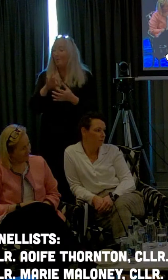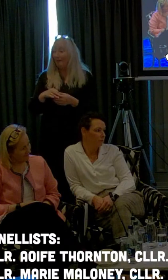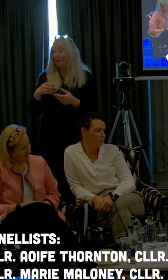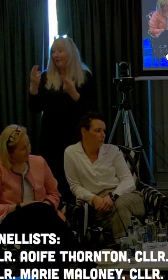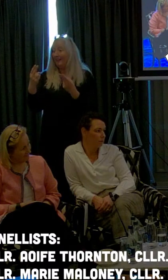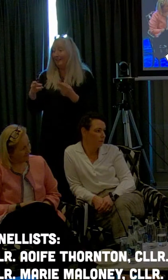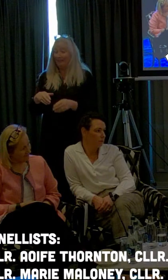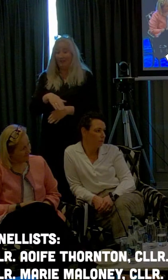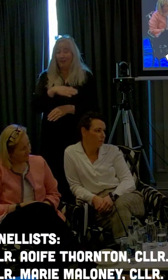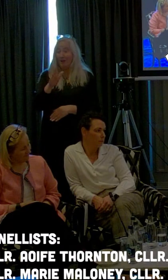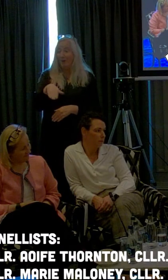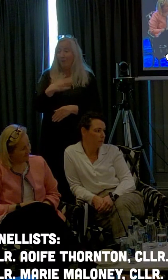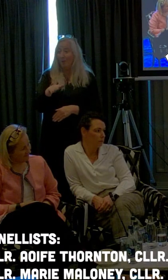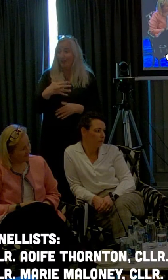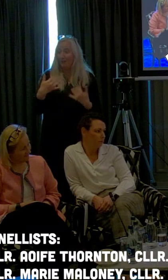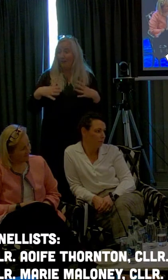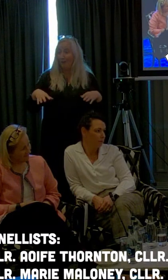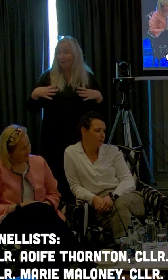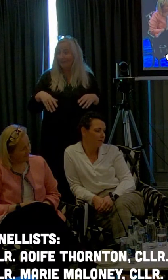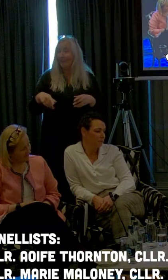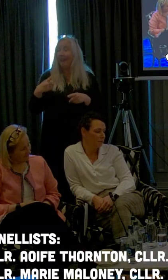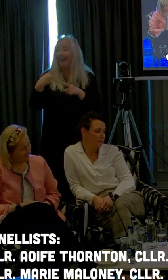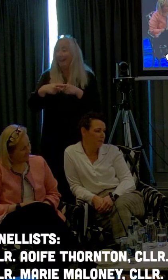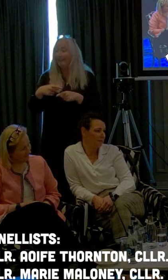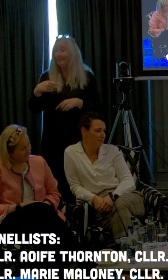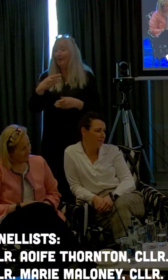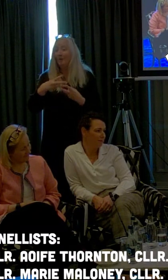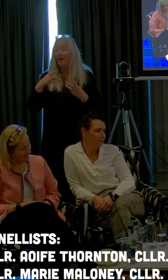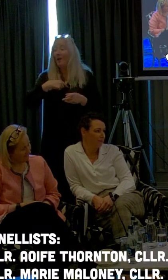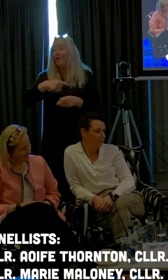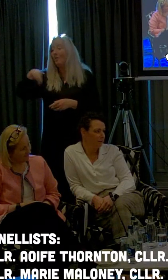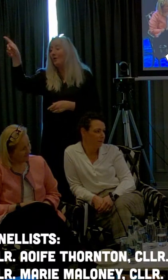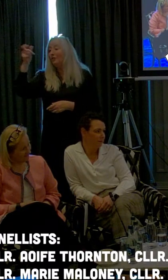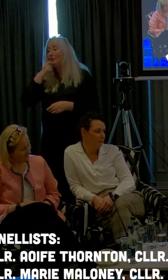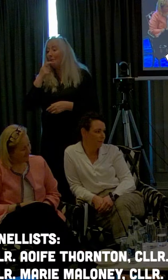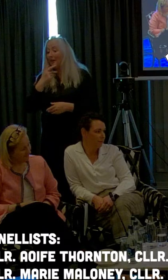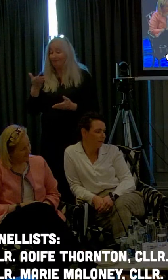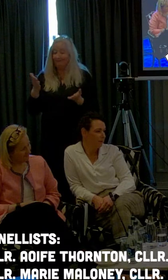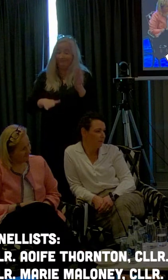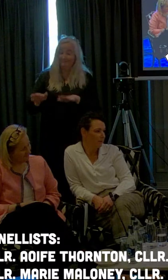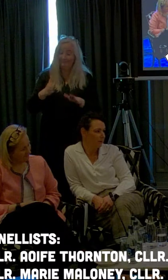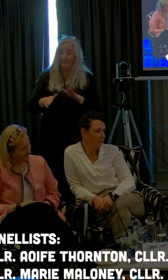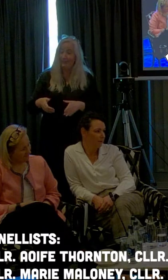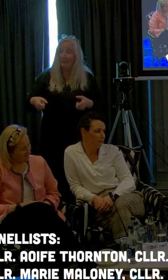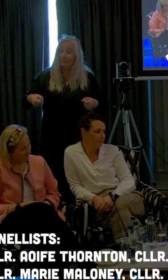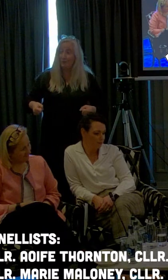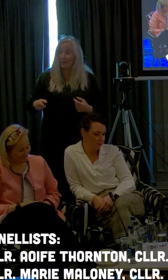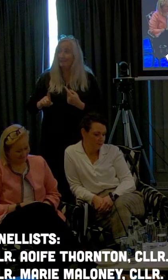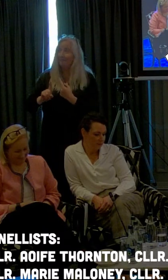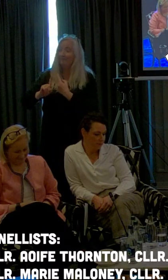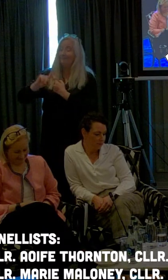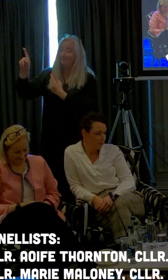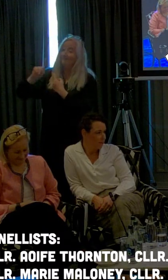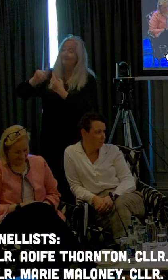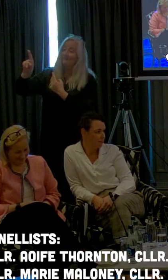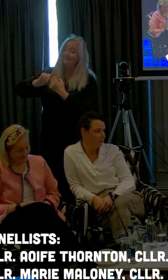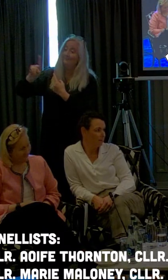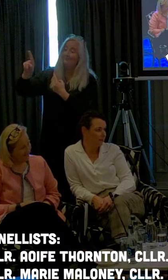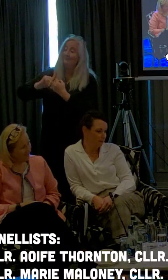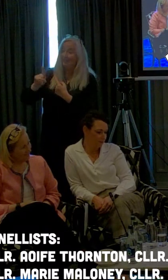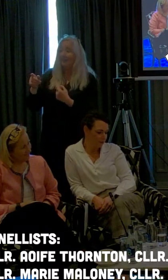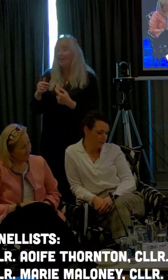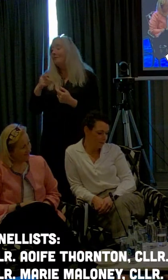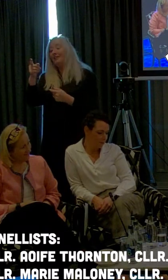up to Dublin, the suitcase was packed for them again, going off. And they can literally, and this is one thing I find the difference between male and